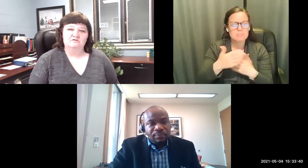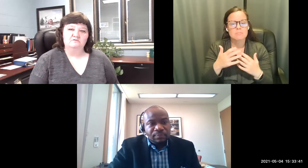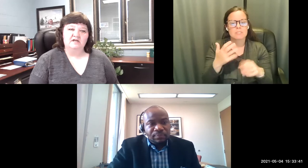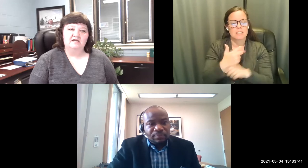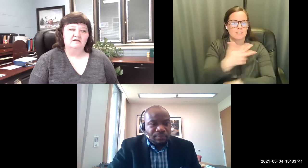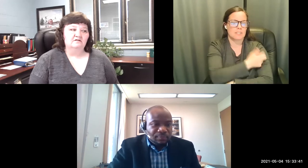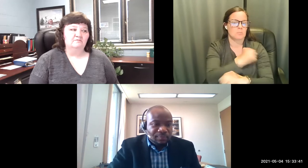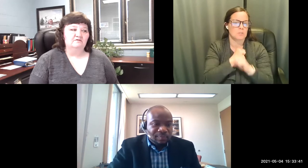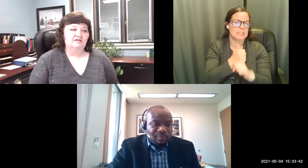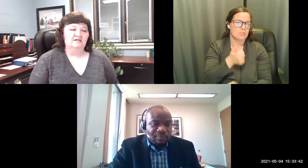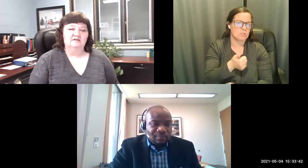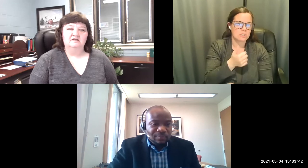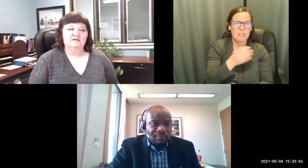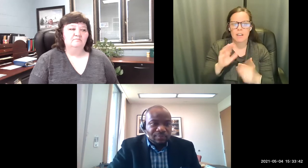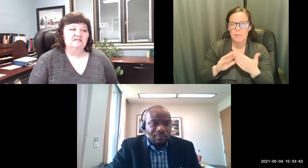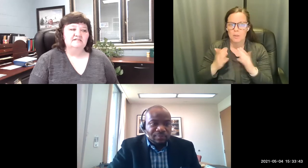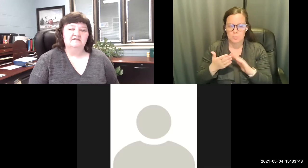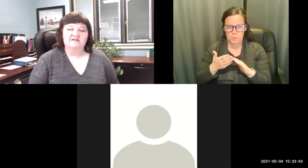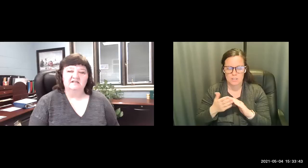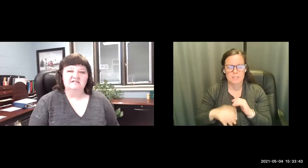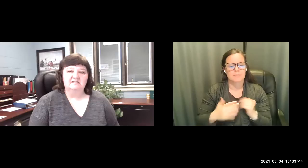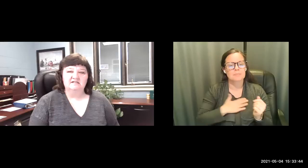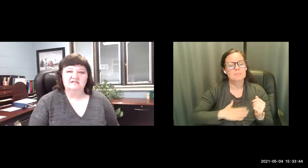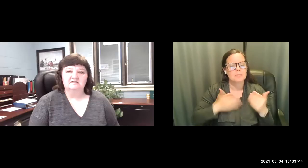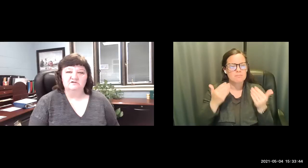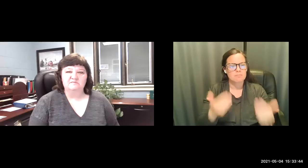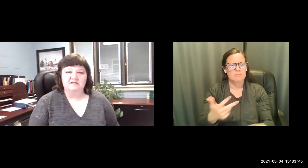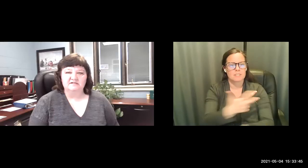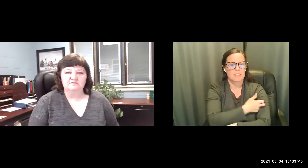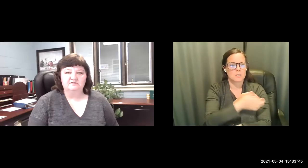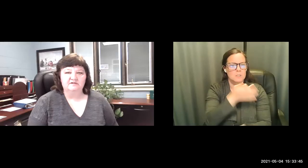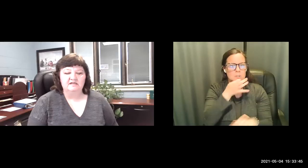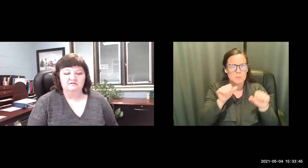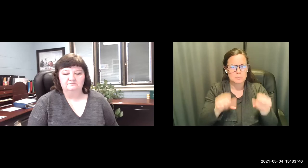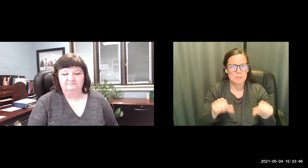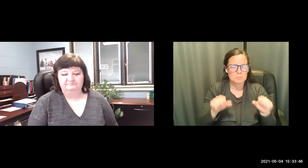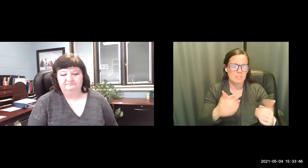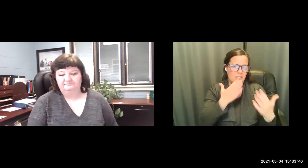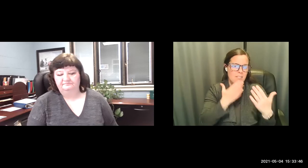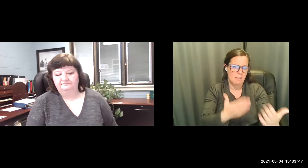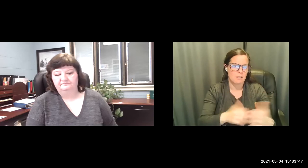both you and our community. Please get vaccinated as soon as possible. Thank you.